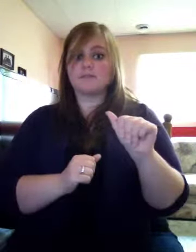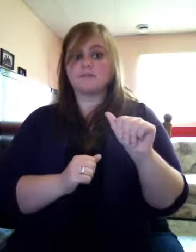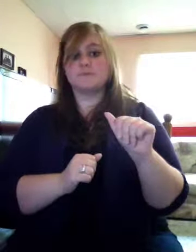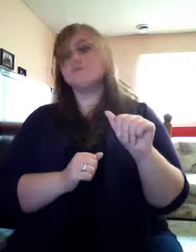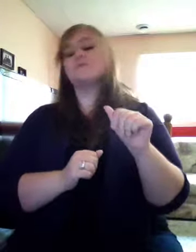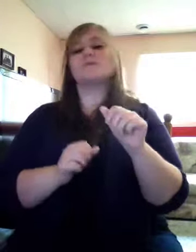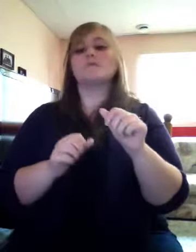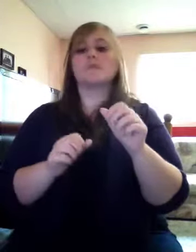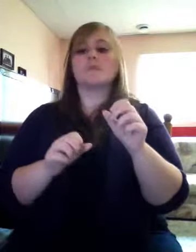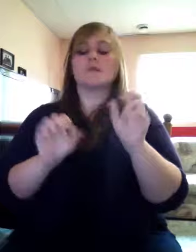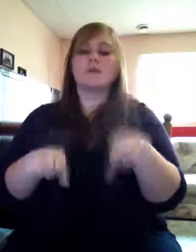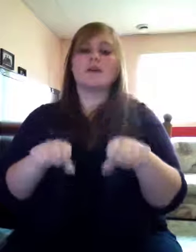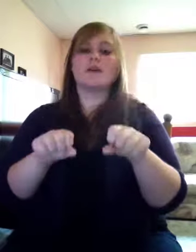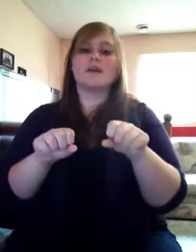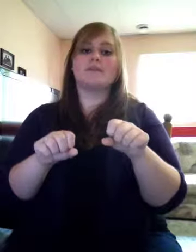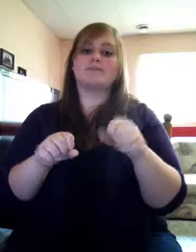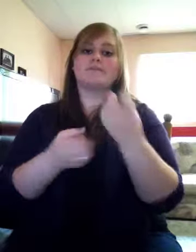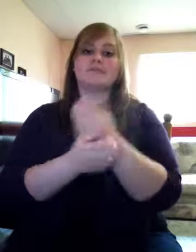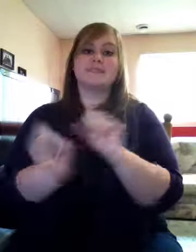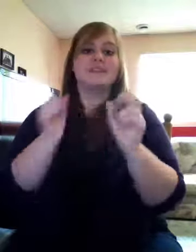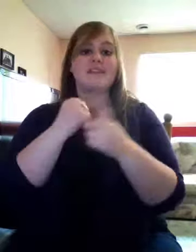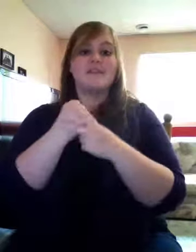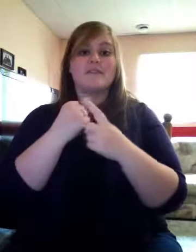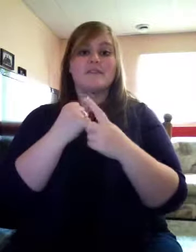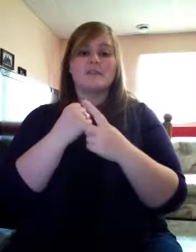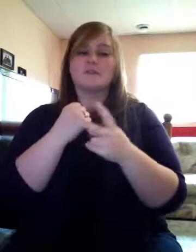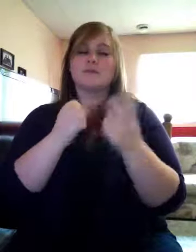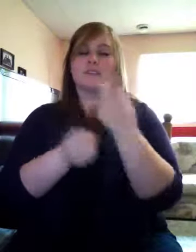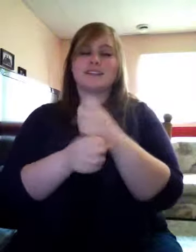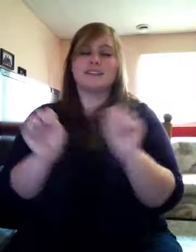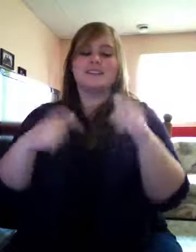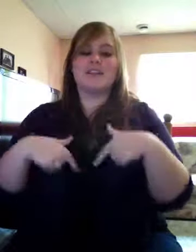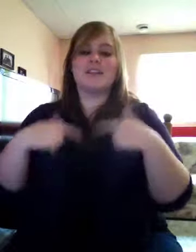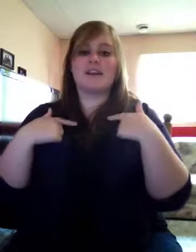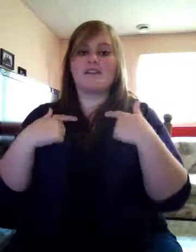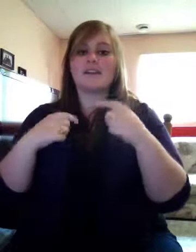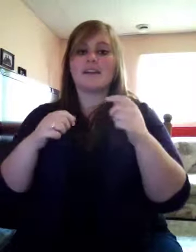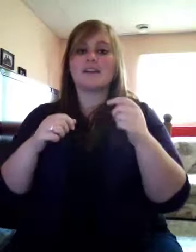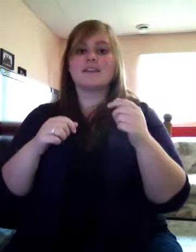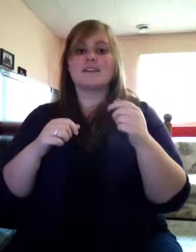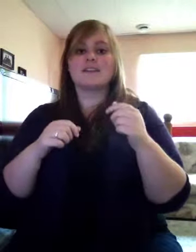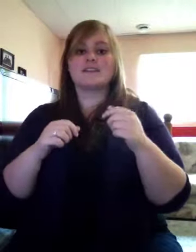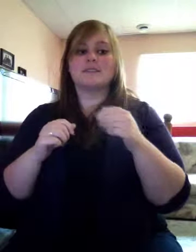possibly save a life. So I hope to see you back in the future as Soundbites continues.